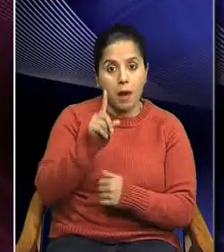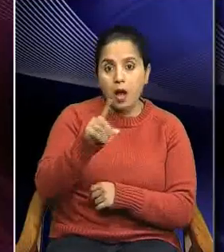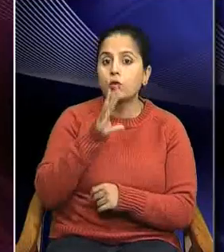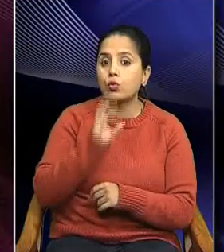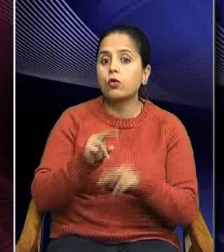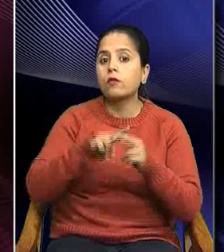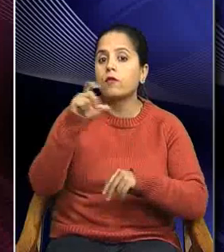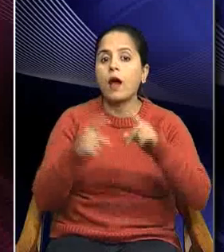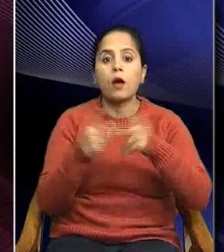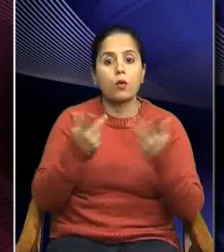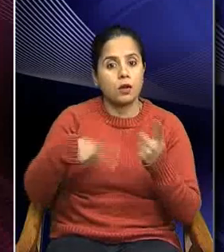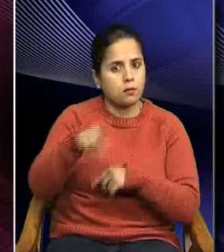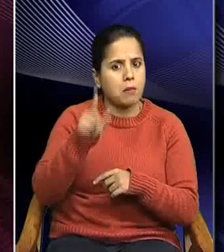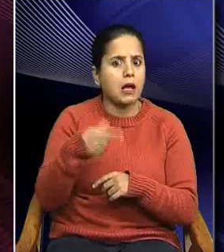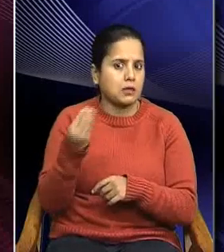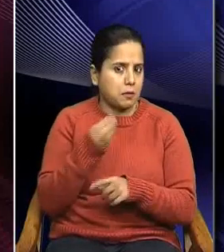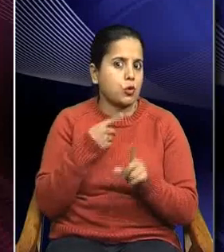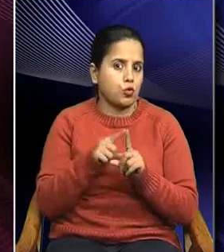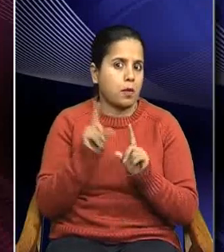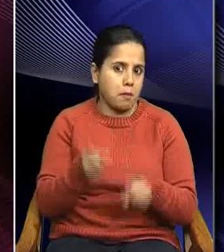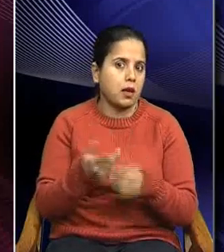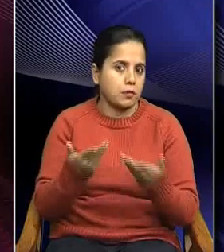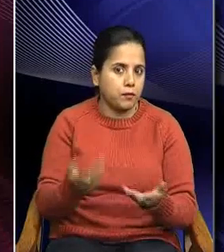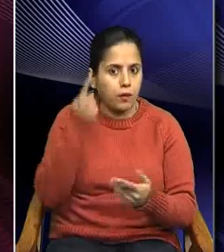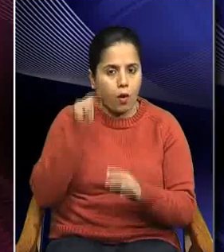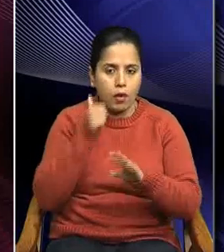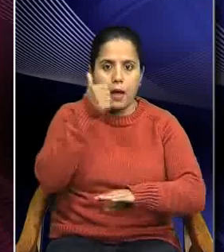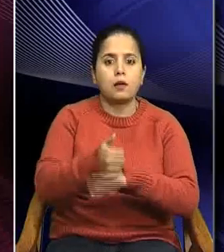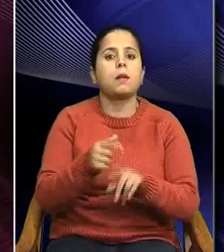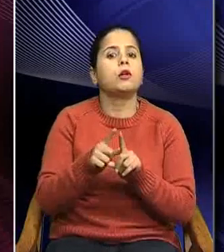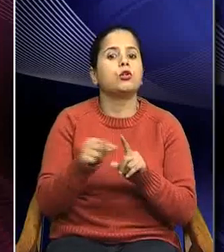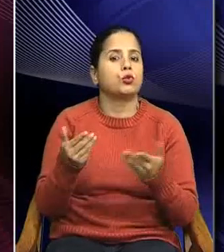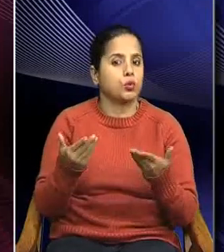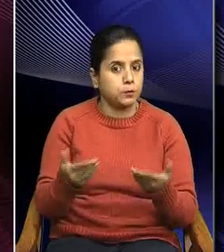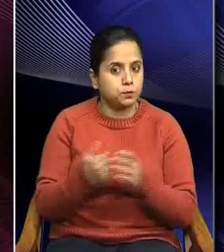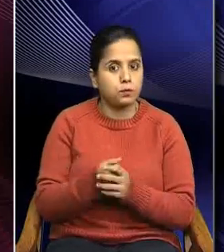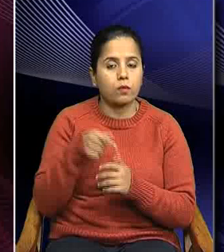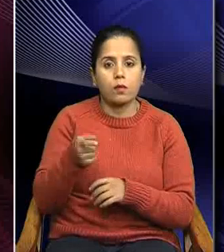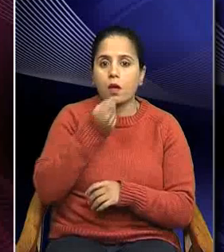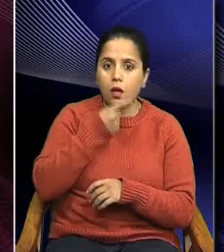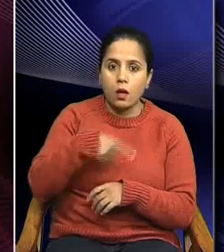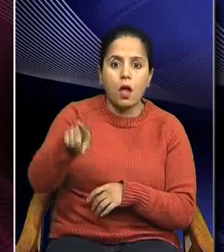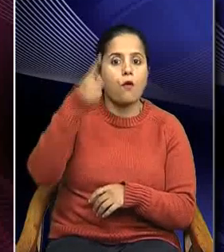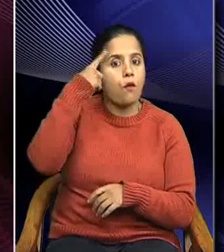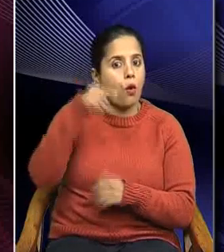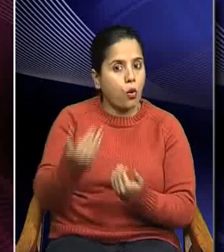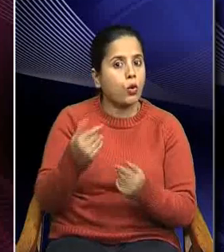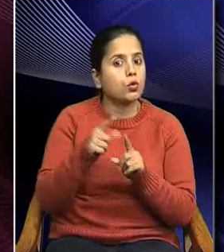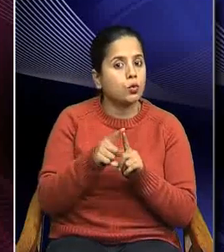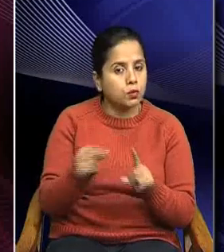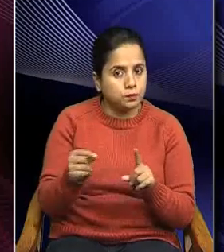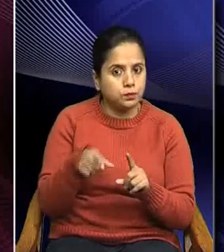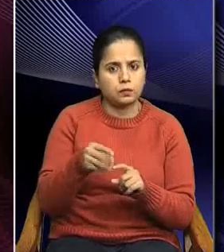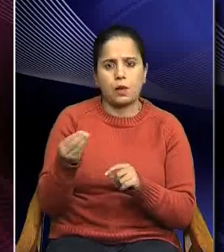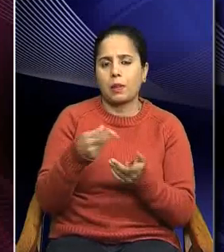is that we must have done something to establish it as eternal, to establish it as